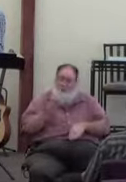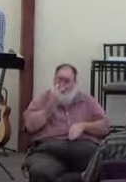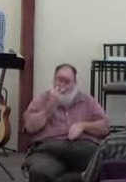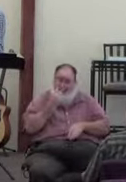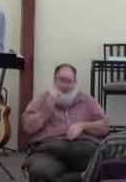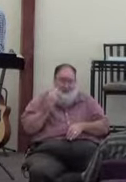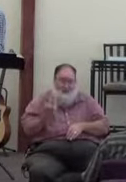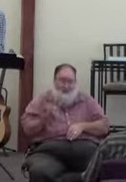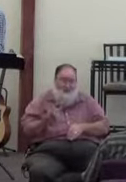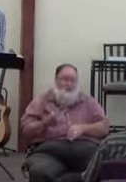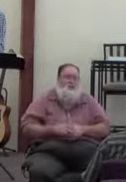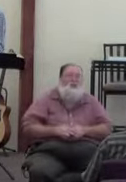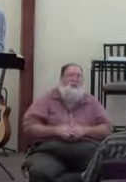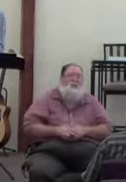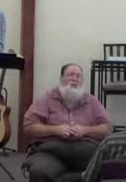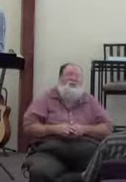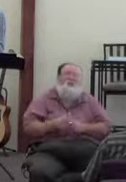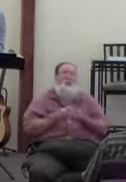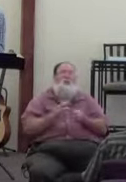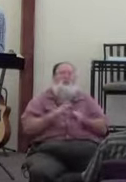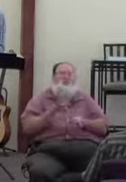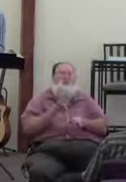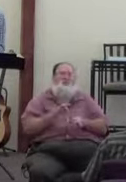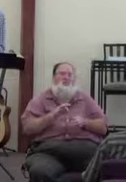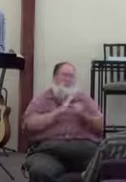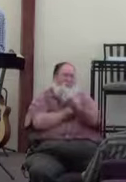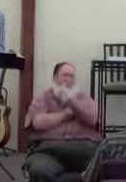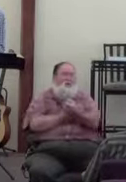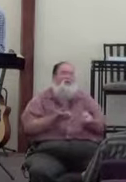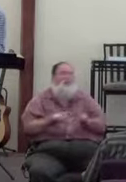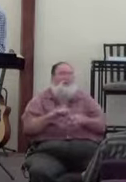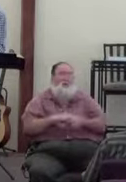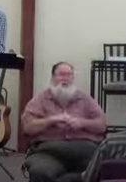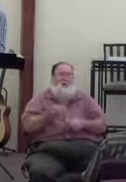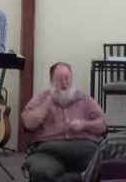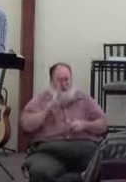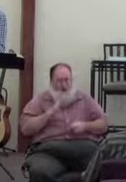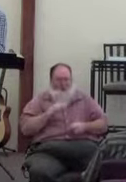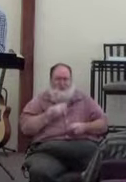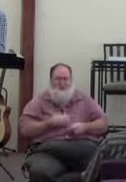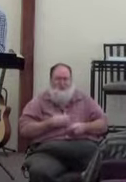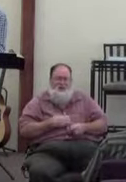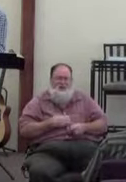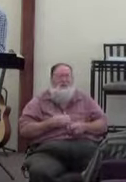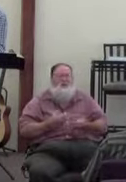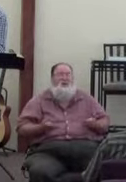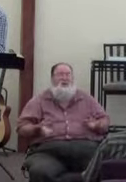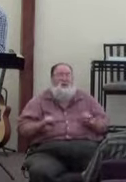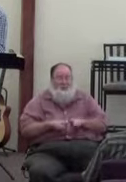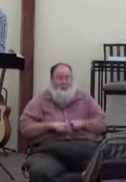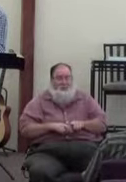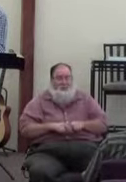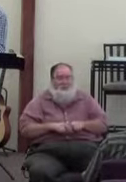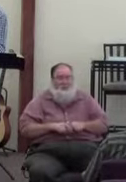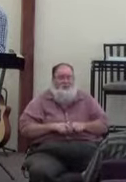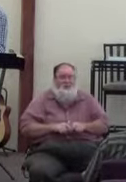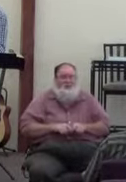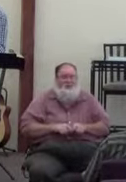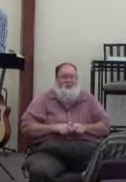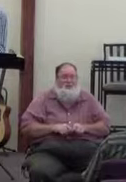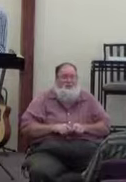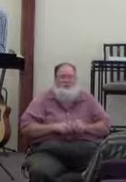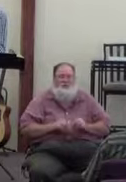Holy Spirit power. When you're in God's will, things happen. The word comes out of us boldly. There's no fear